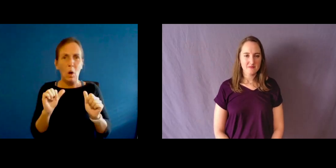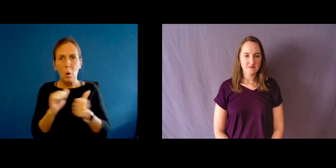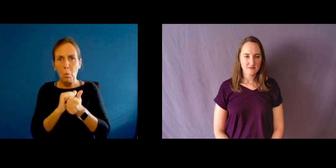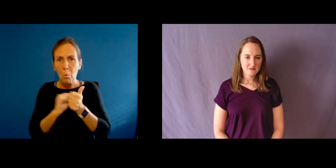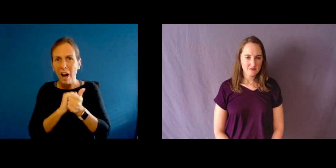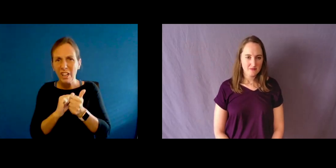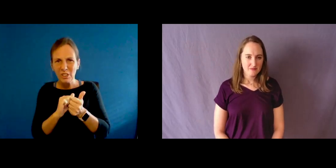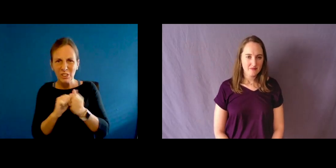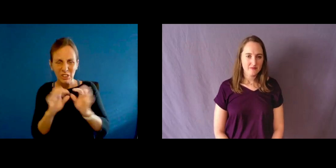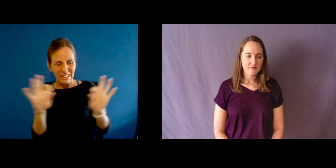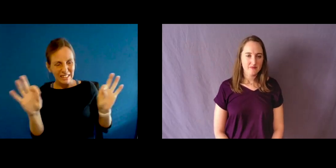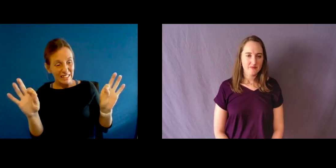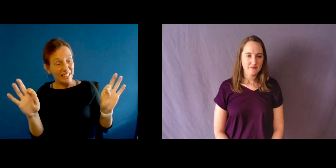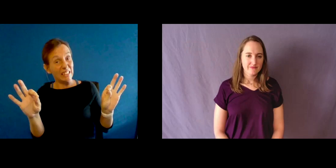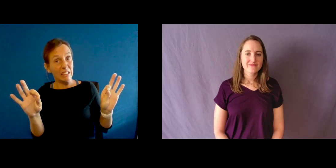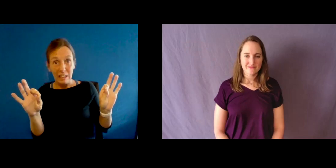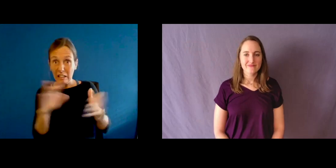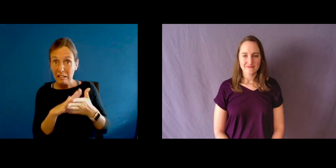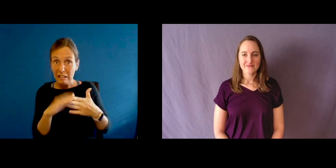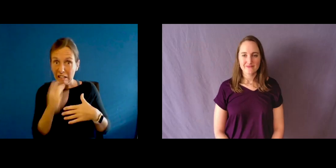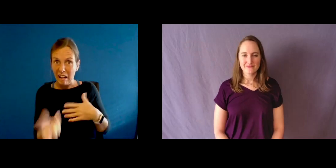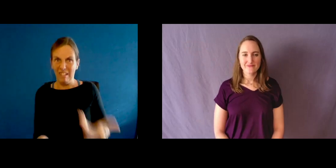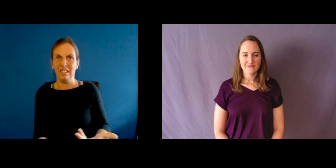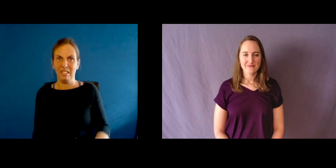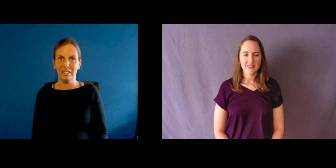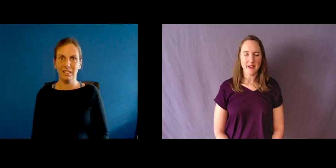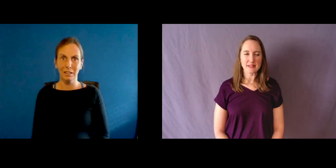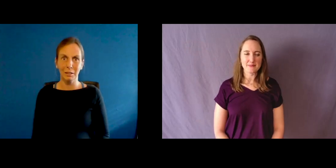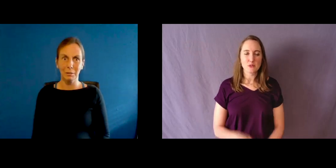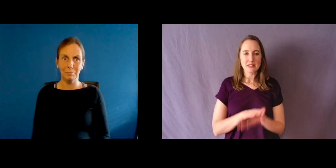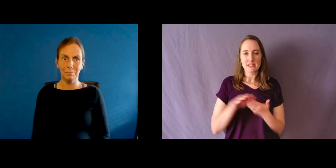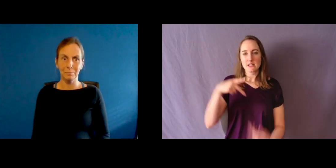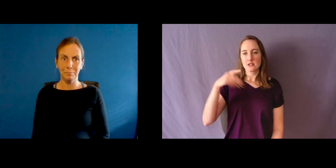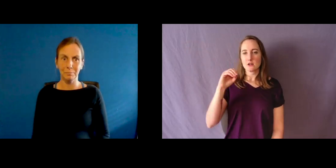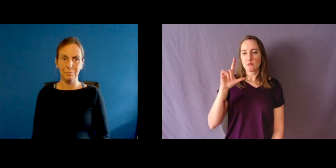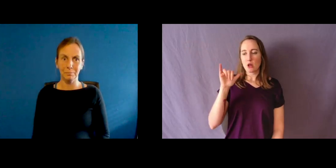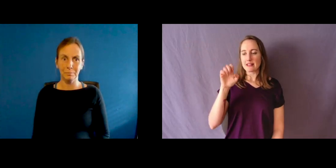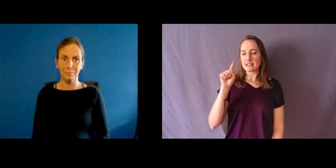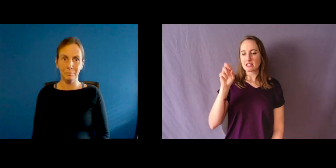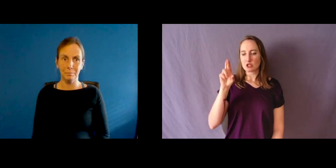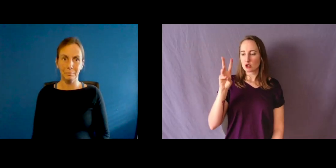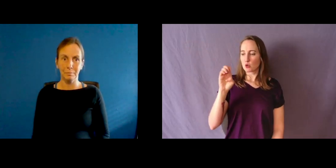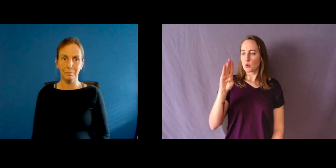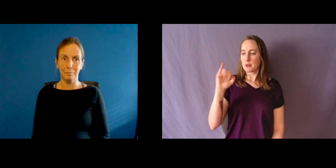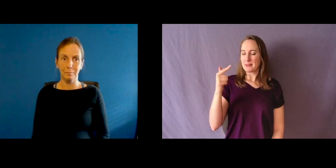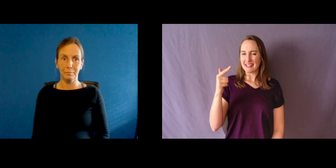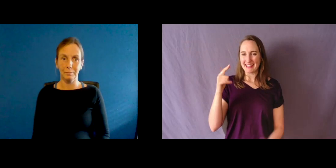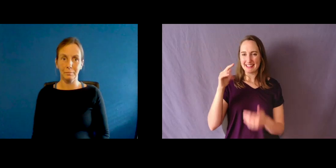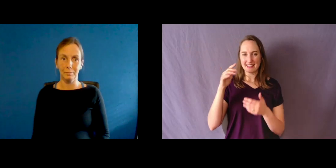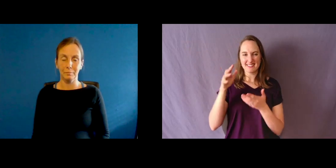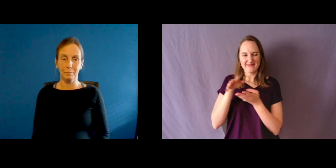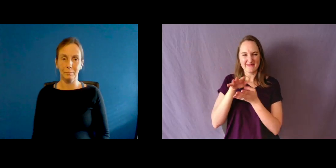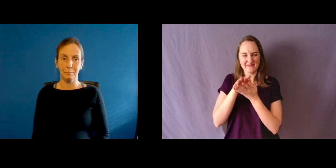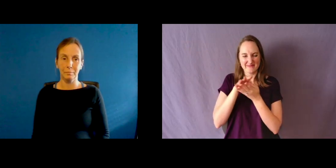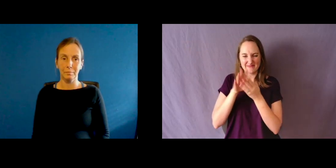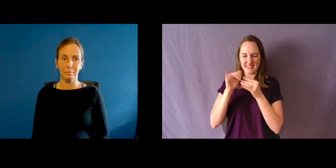really come out. Yeah, what's great about the polyester webbing, it's like the double knitted